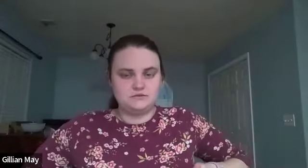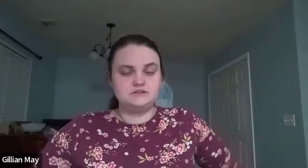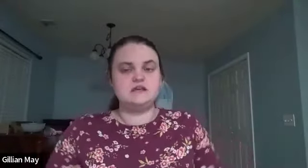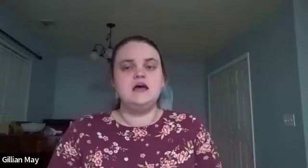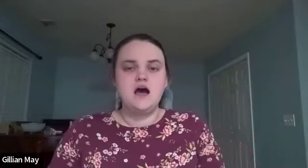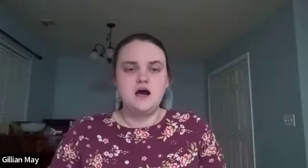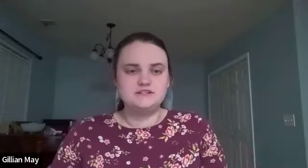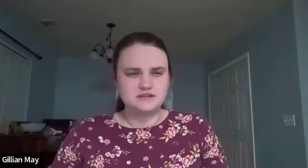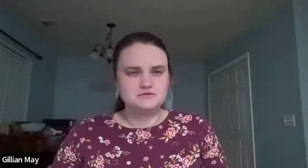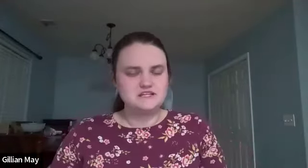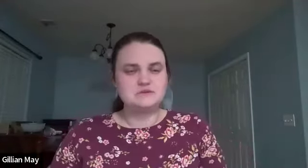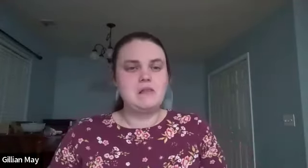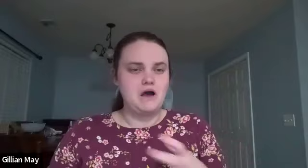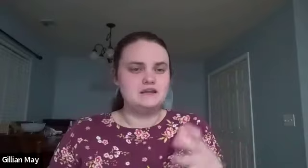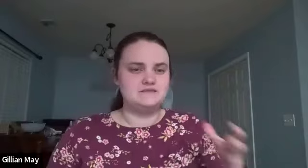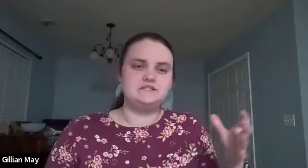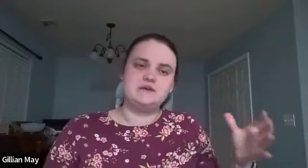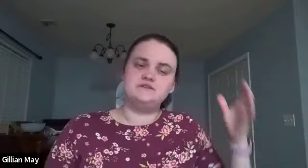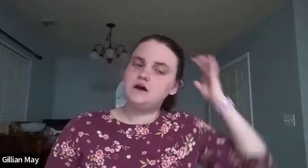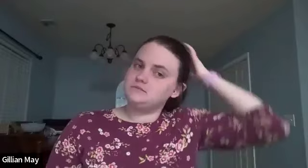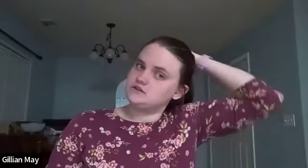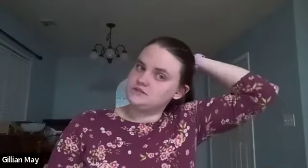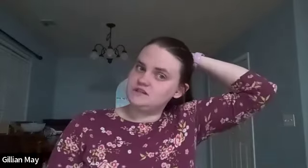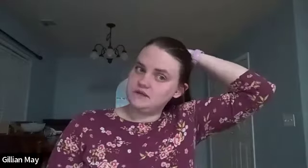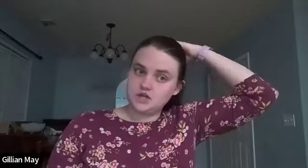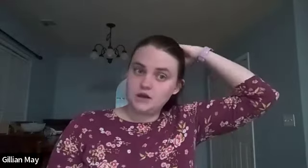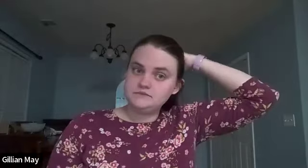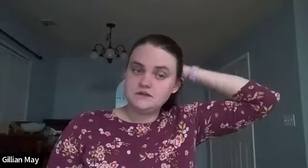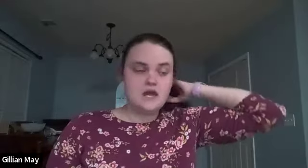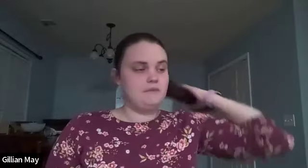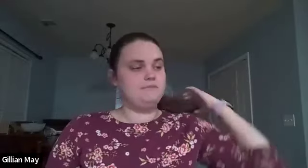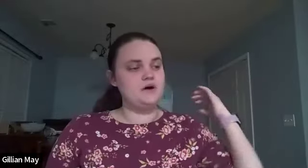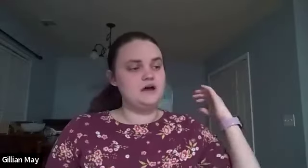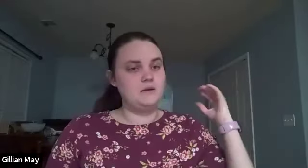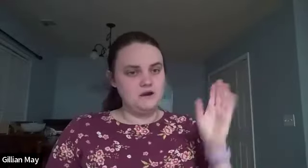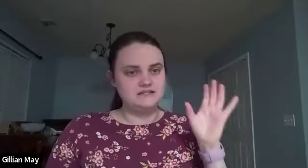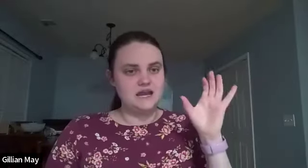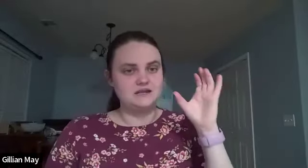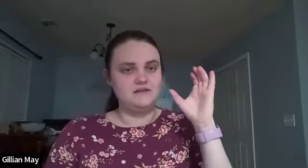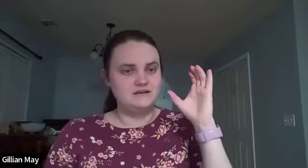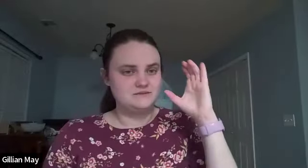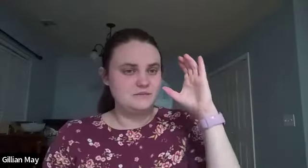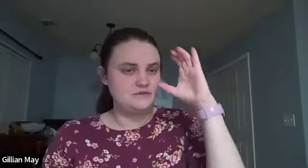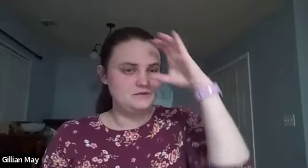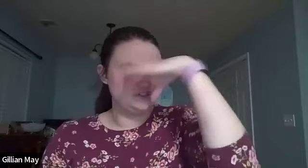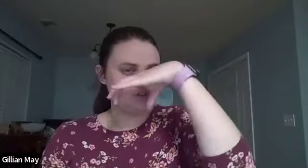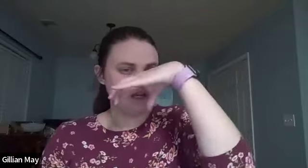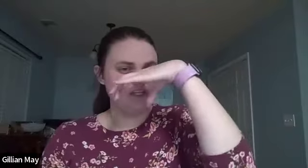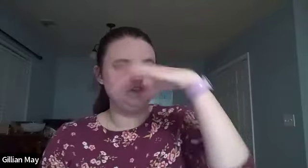afterwards. And so that's what they do with a lot of different types of descriptions of like jobs. But I wanted to add, a lot of times people think with strange, you could